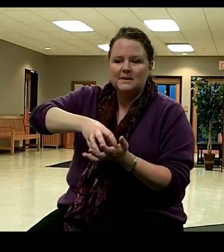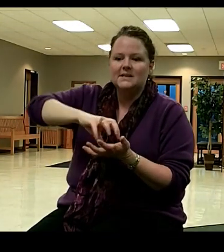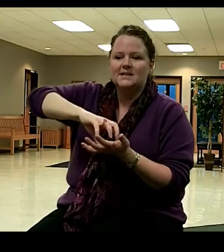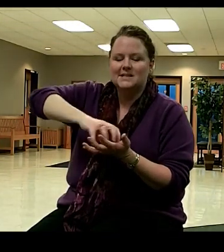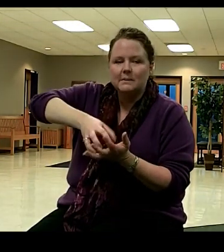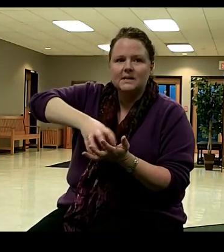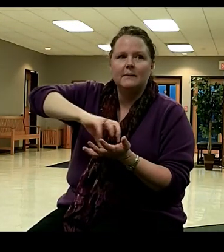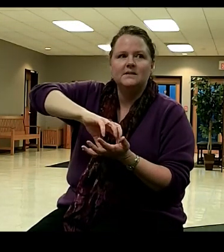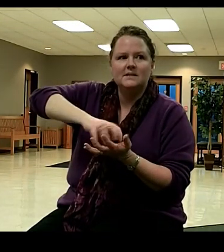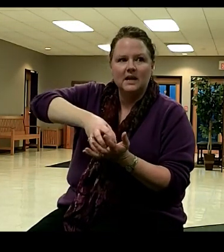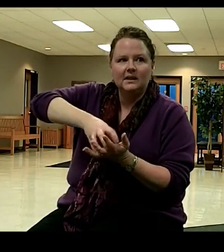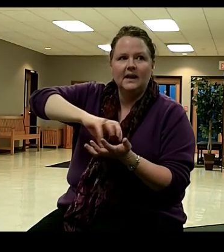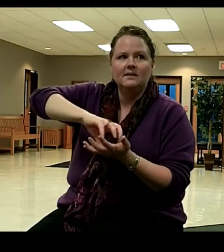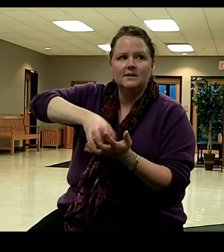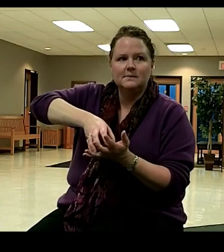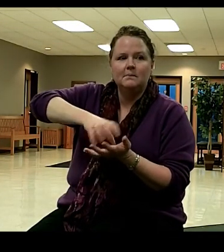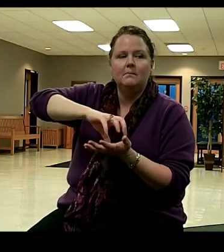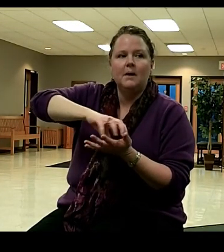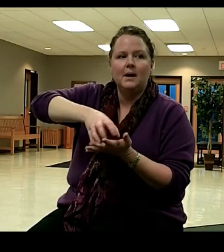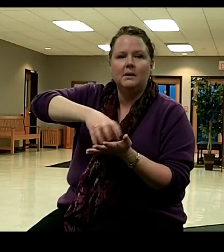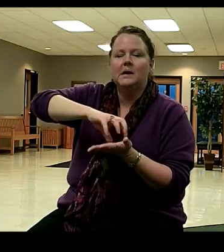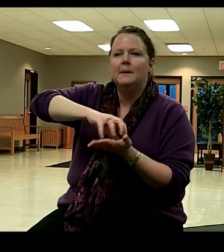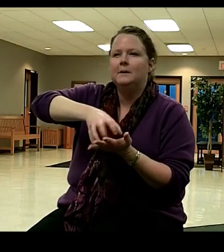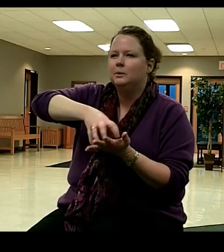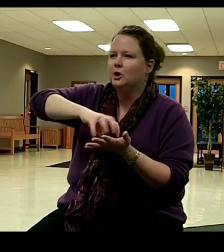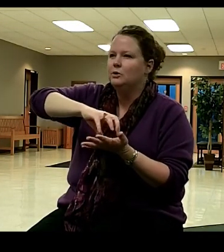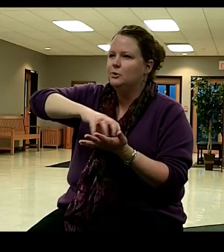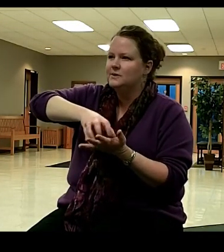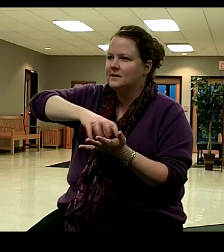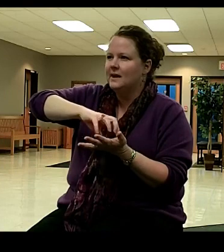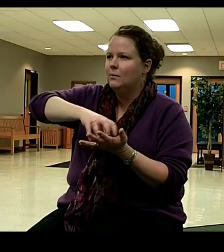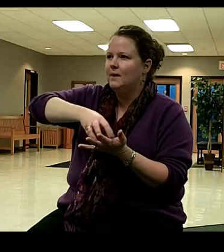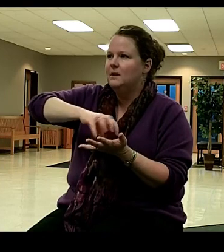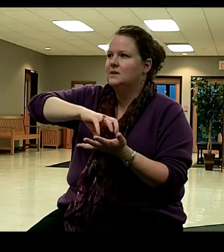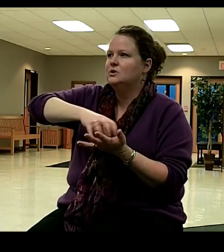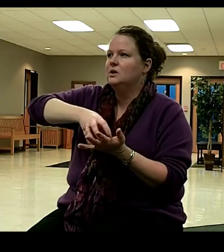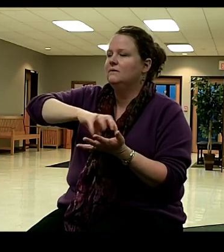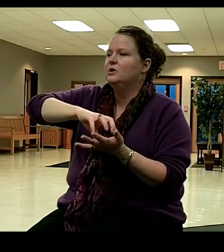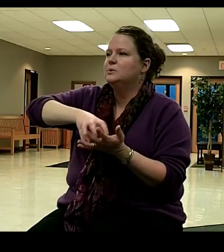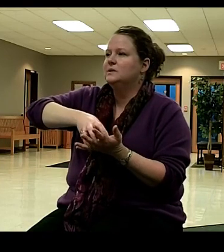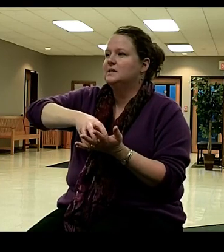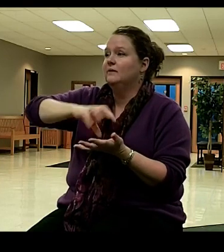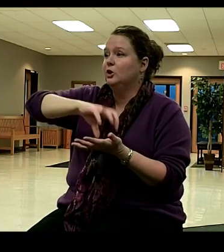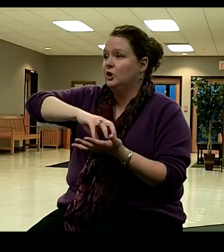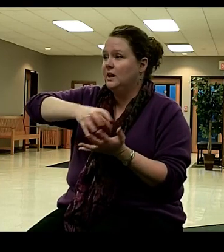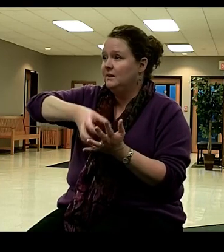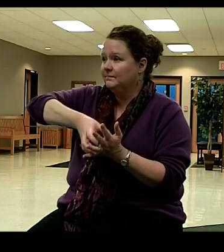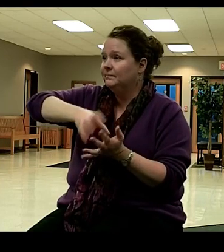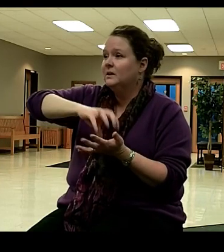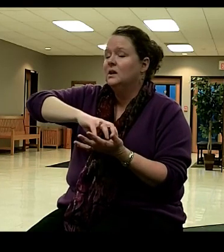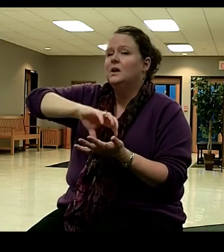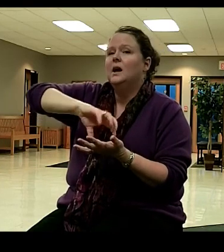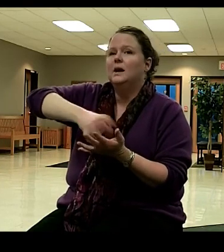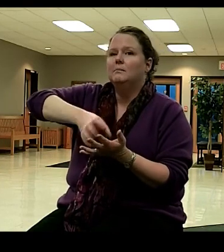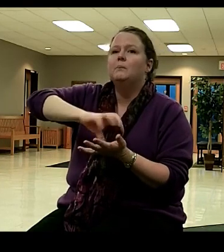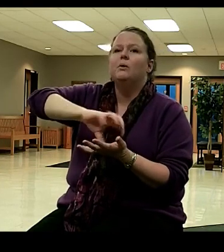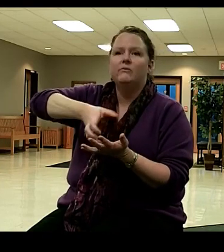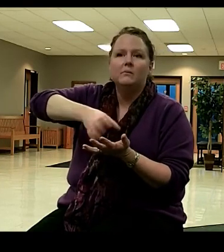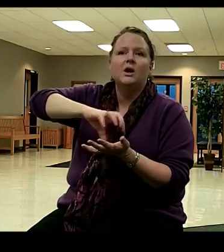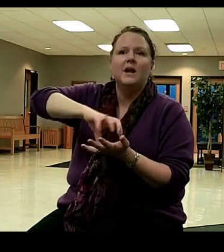Biscuit sometimes is done like this. A lot of people don't use it that way because you get confused with the sign for cookie. But both of them are cut the